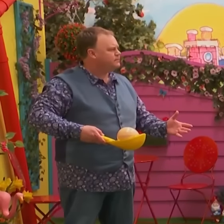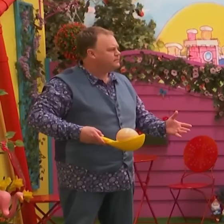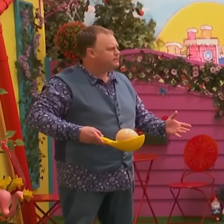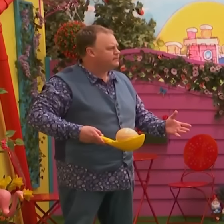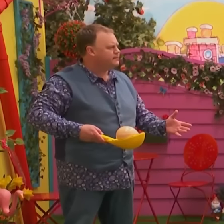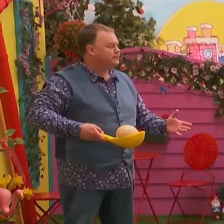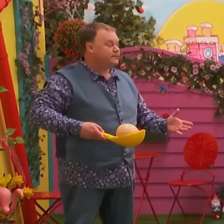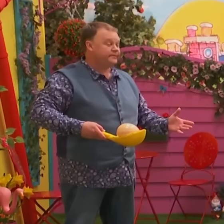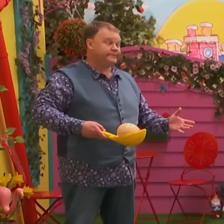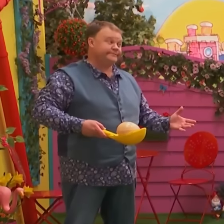about the winning.